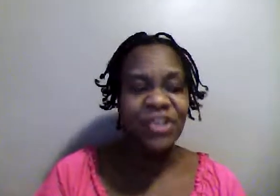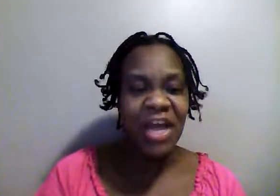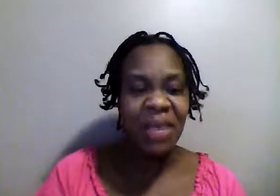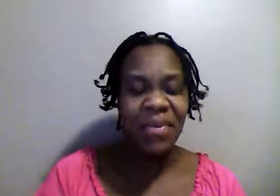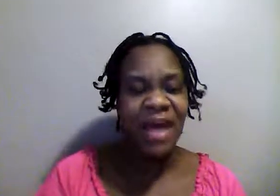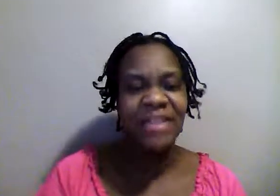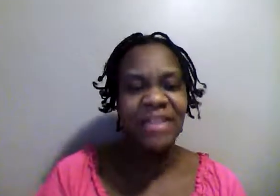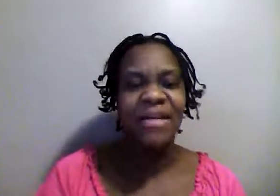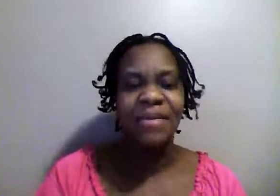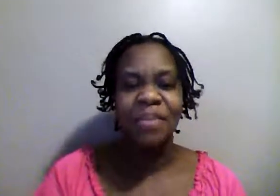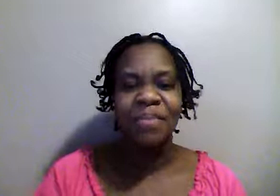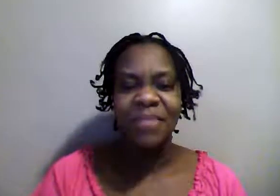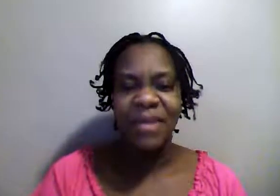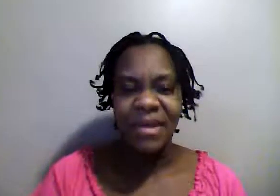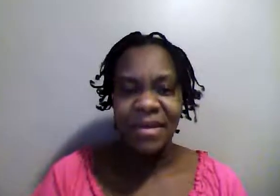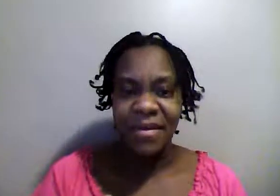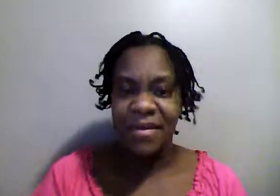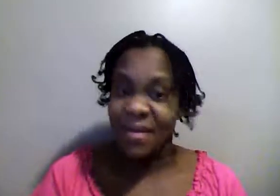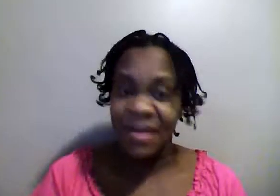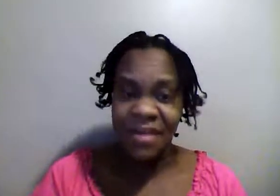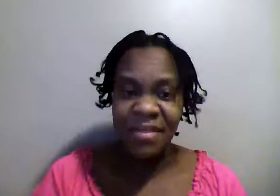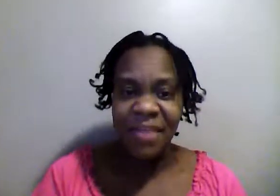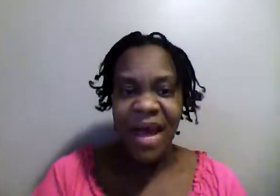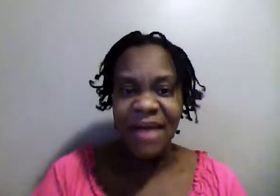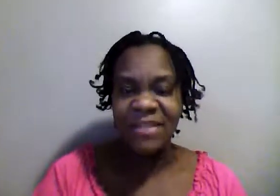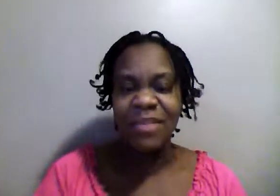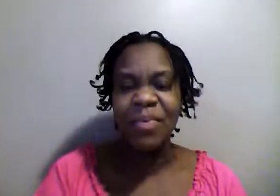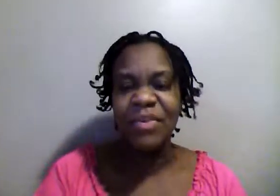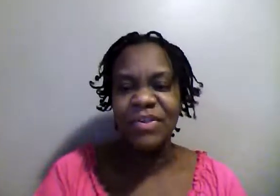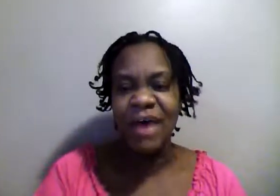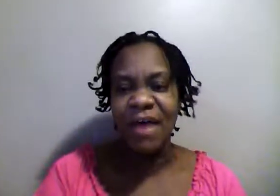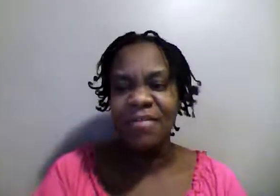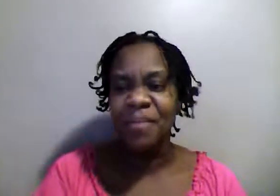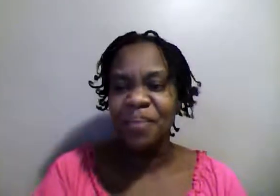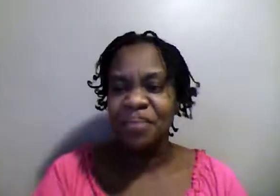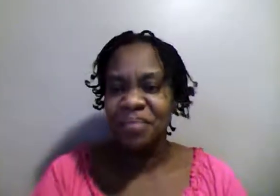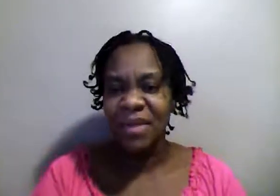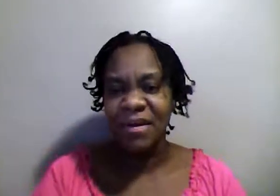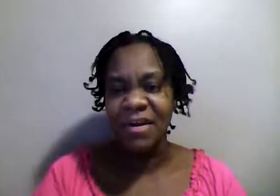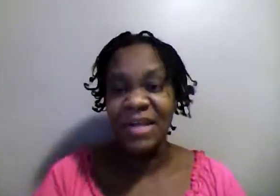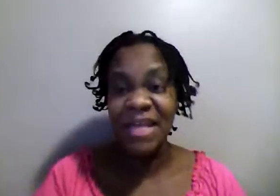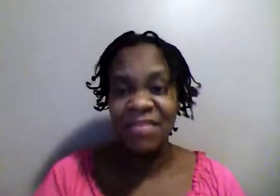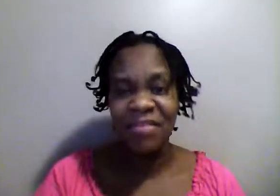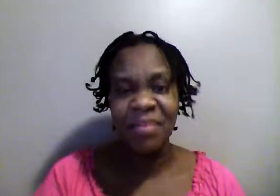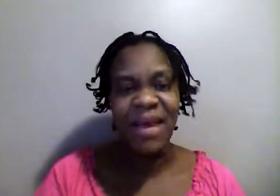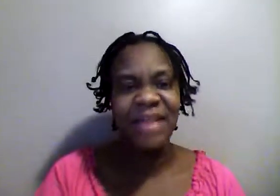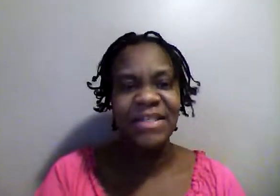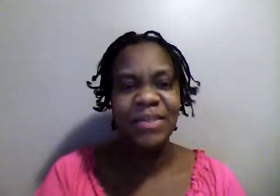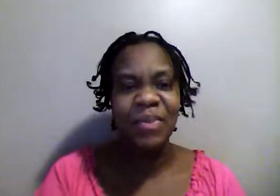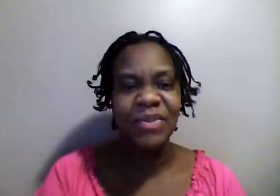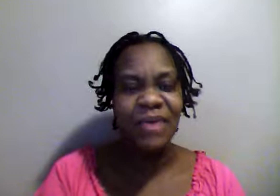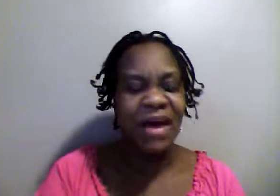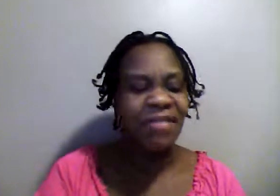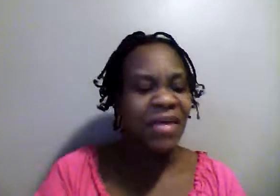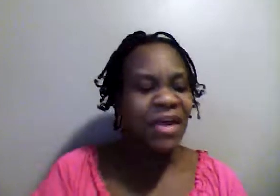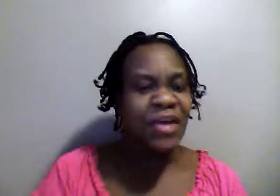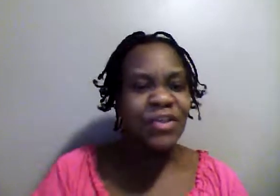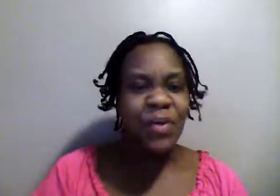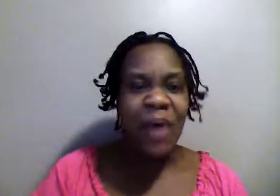shape that the plant is supposed to have, or the leaf of the plant is supposed to have. So after